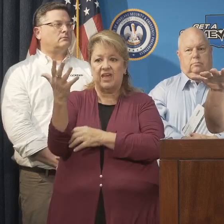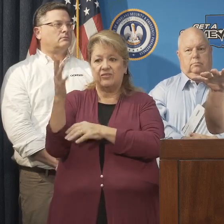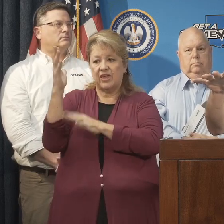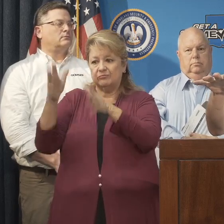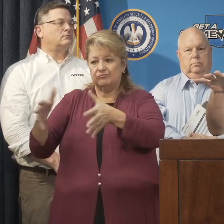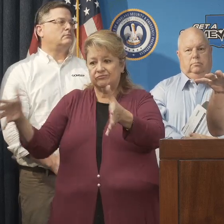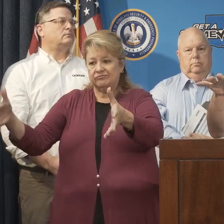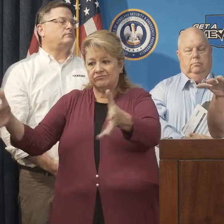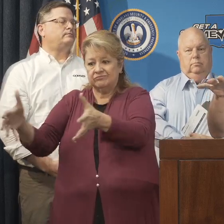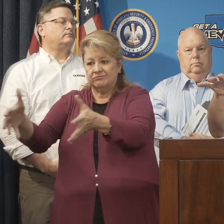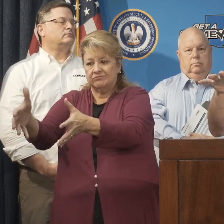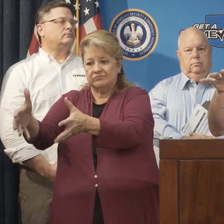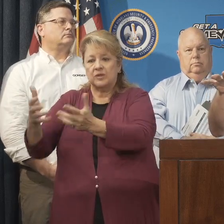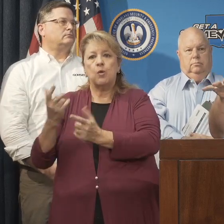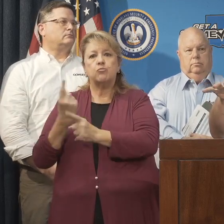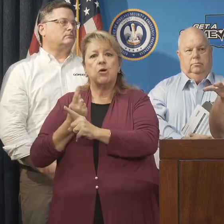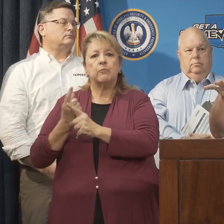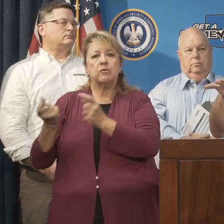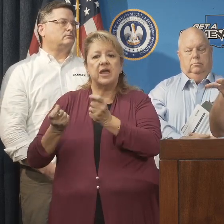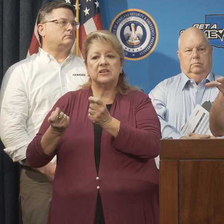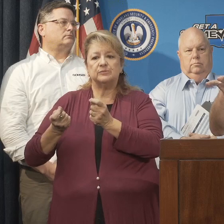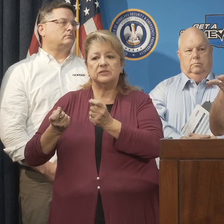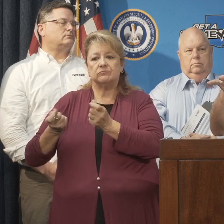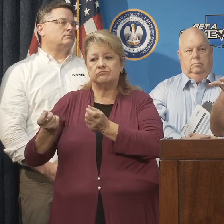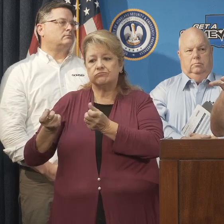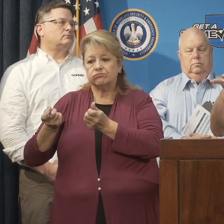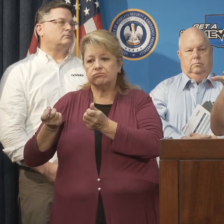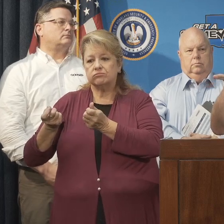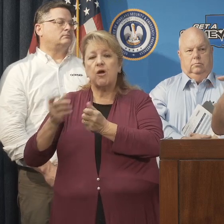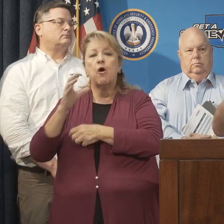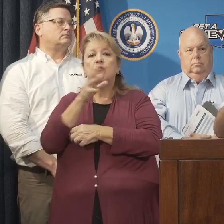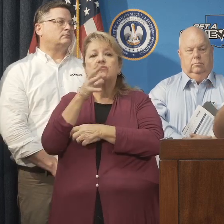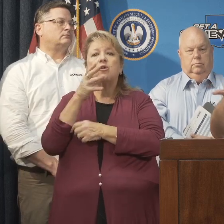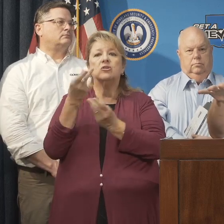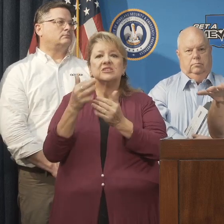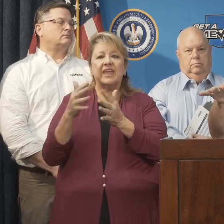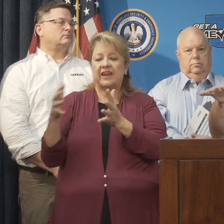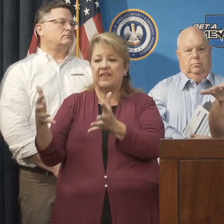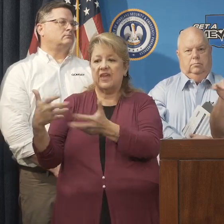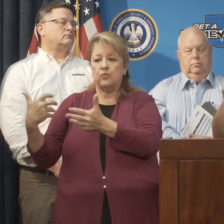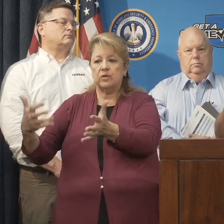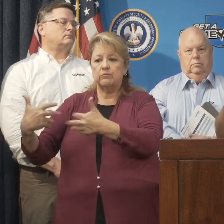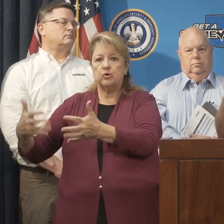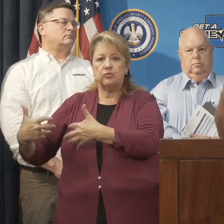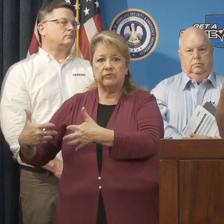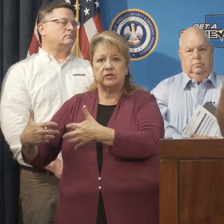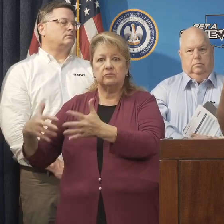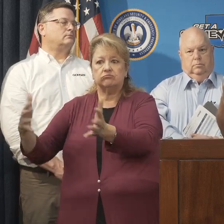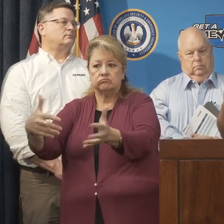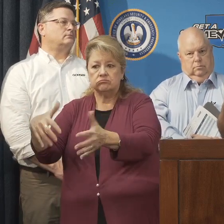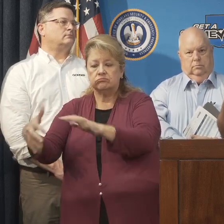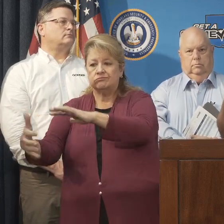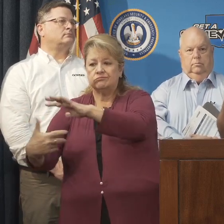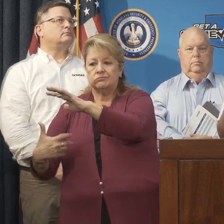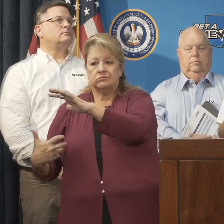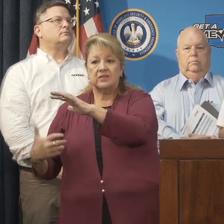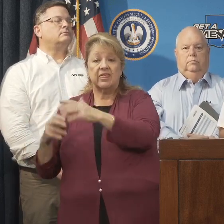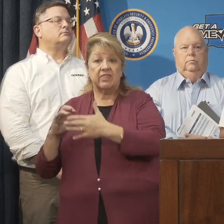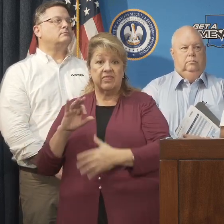is they allow for proper management of timberland, forest land, and they remove a lot of that deadfall, a lot of that excess fuel.